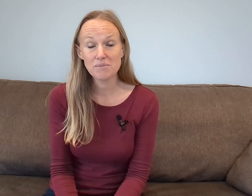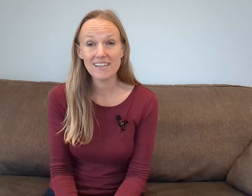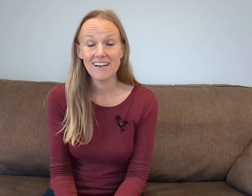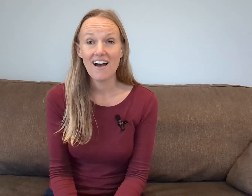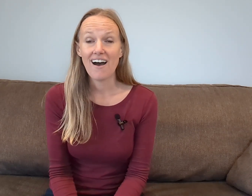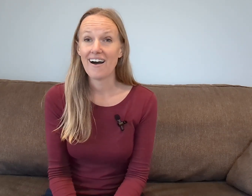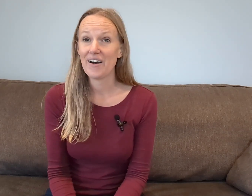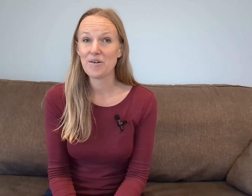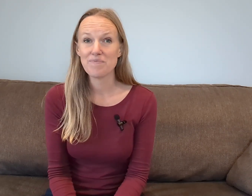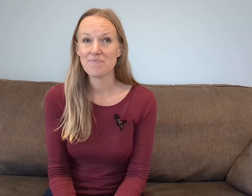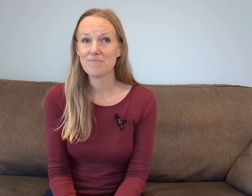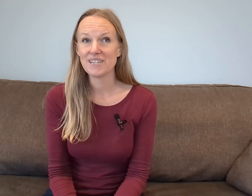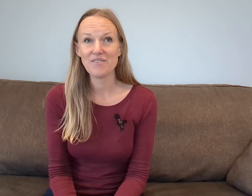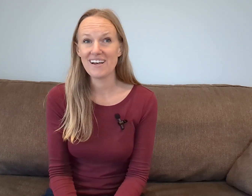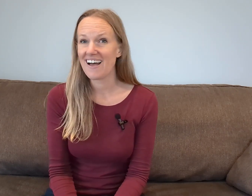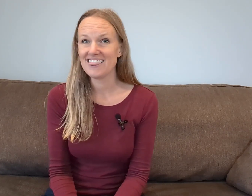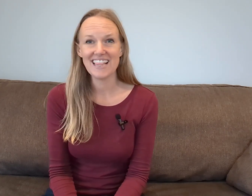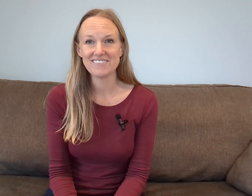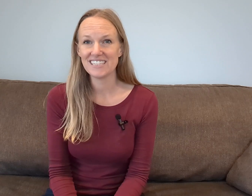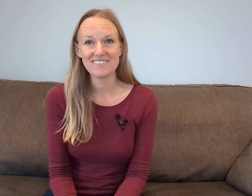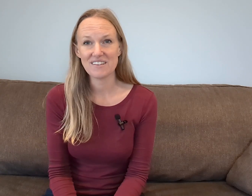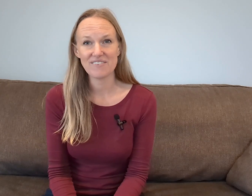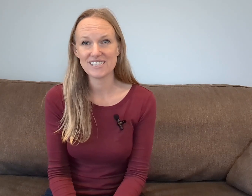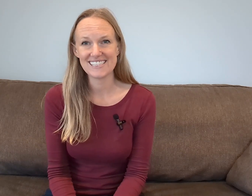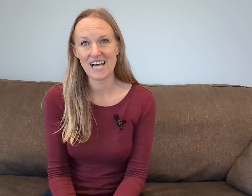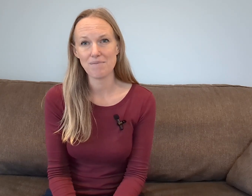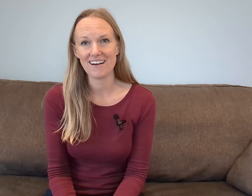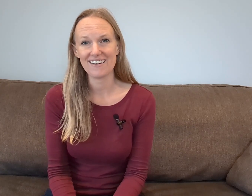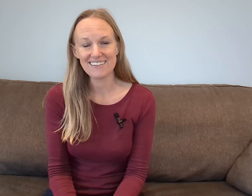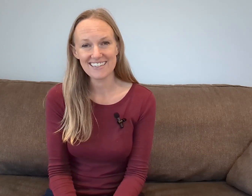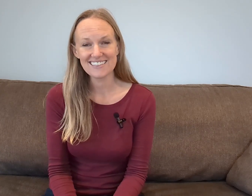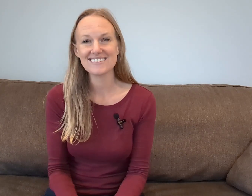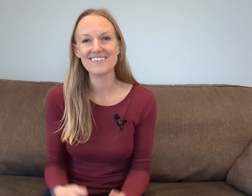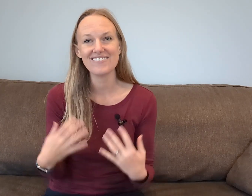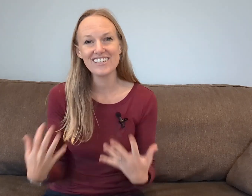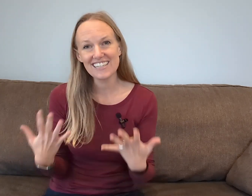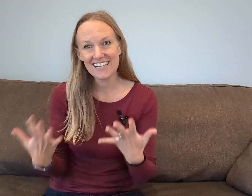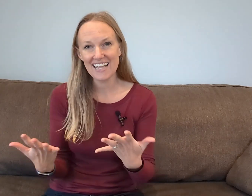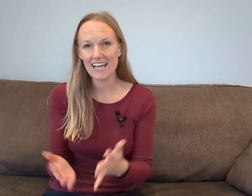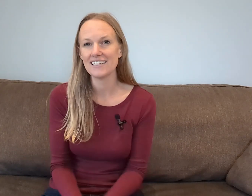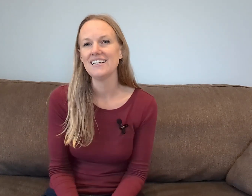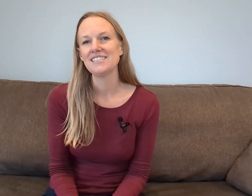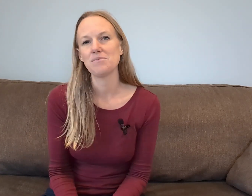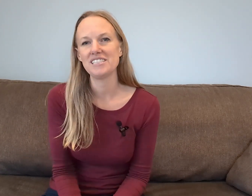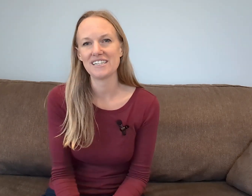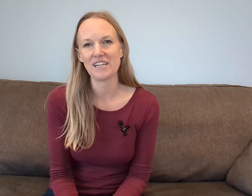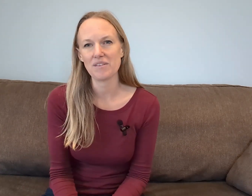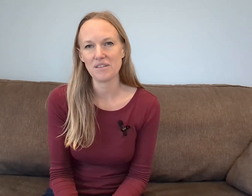me, but you know what? I loved it from the first time that I heard it, so I'm really glad to be sharing it with you